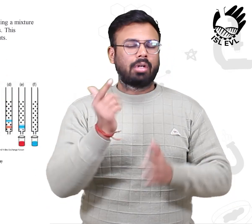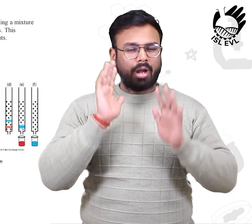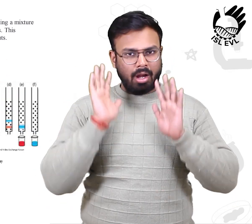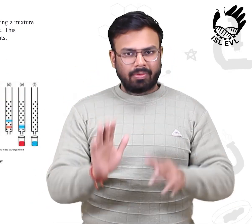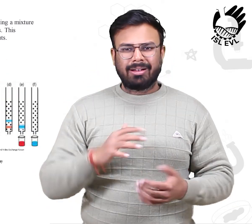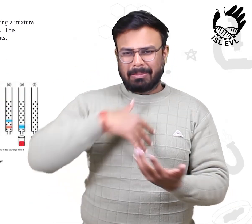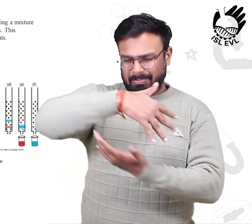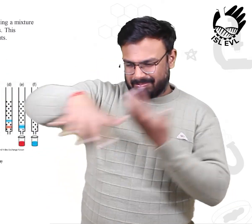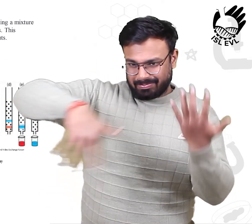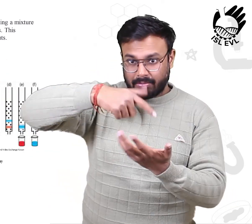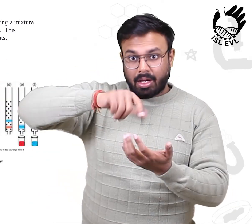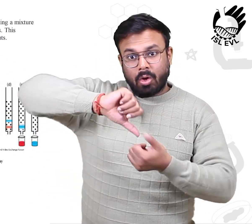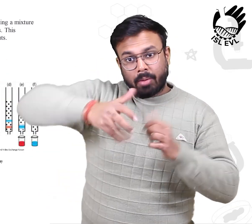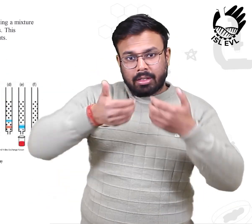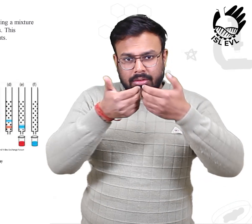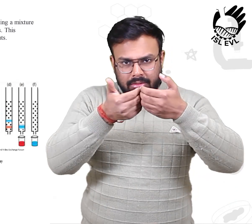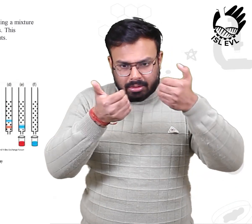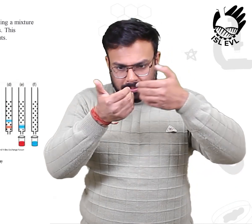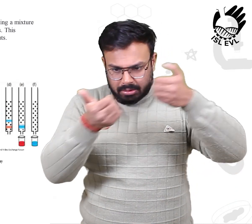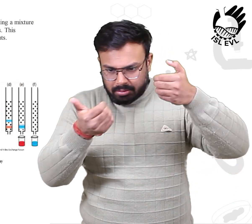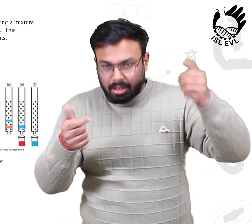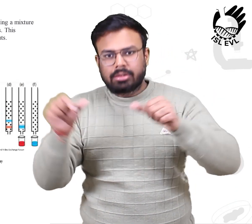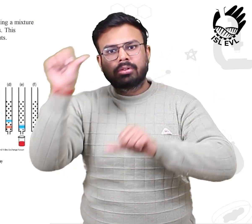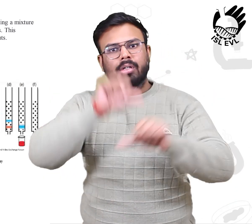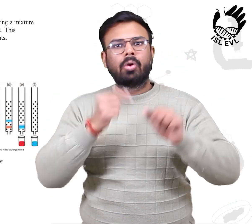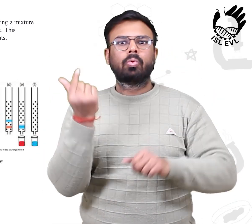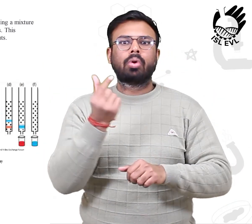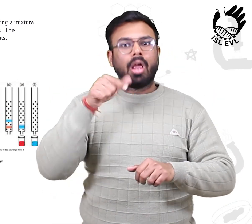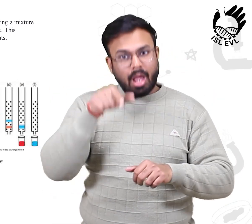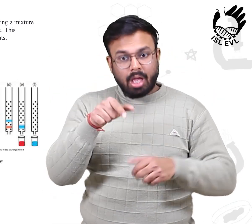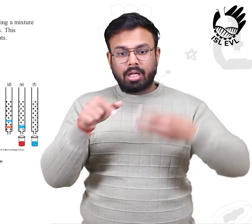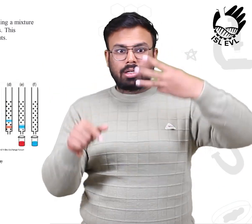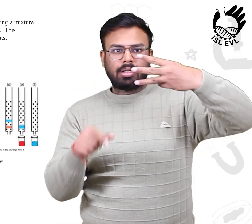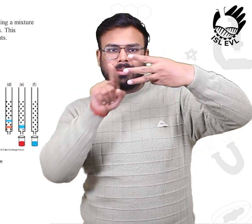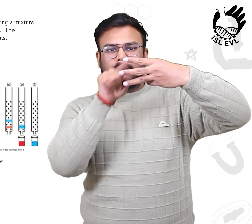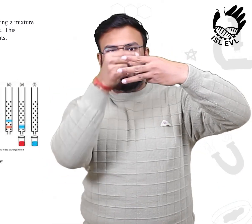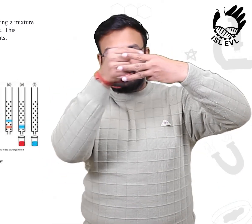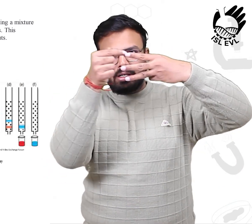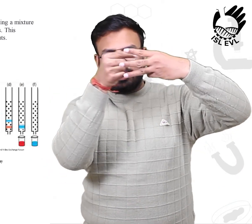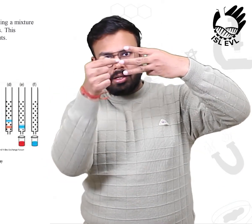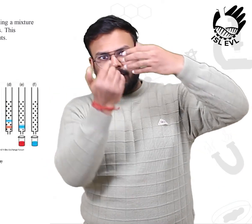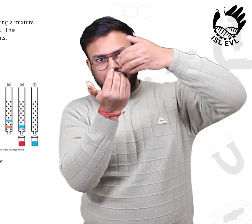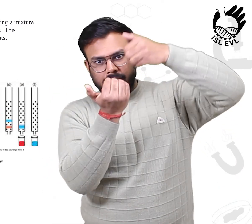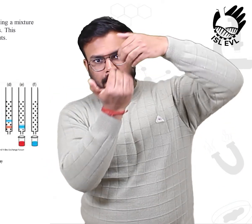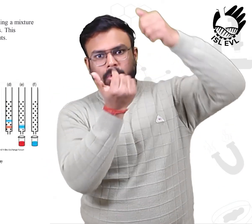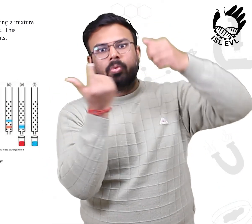Chromatography is a technique used for separating a mixture of chemical substances into